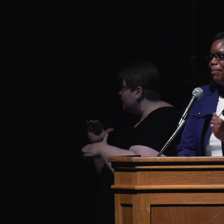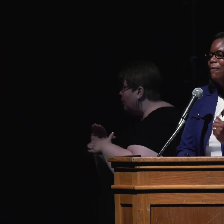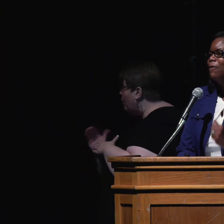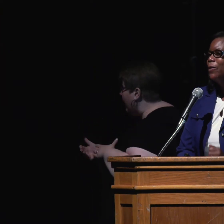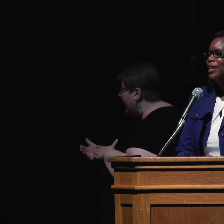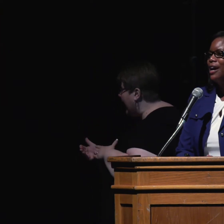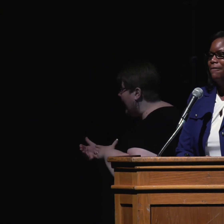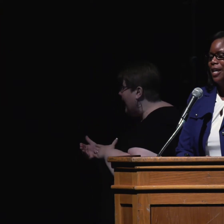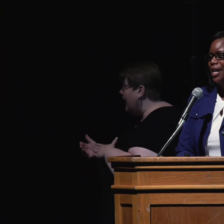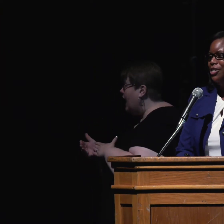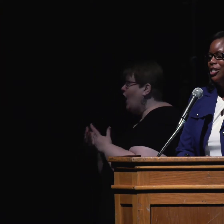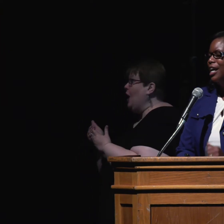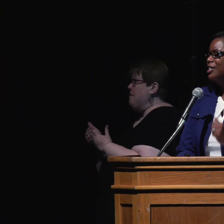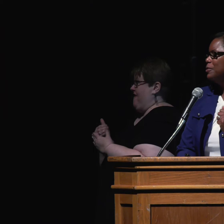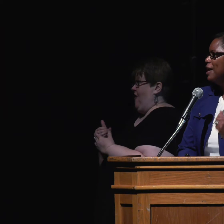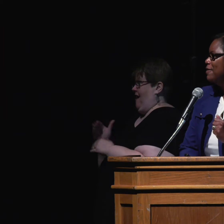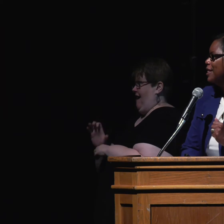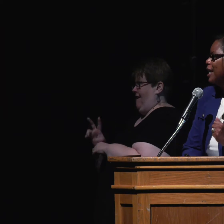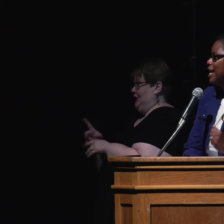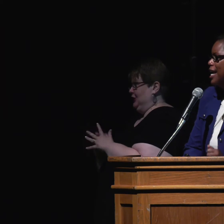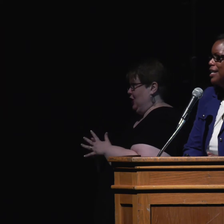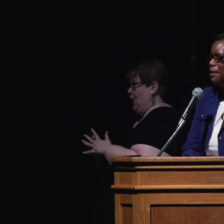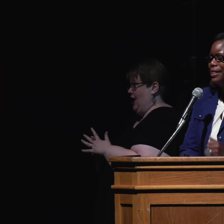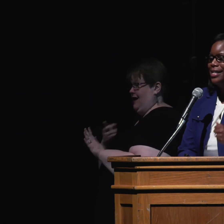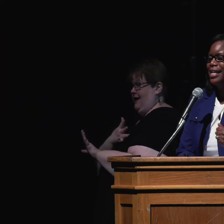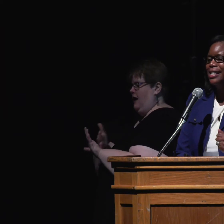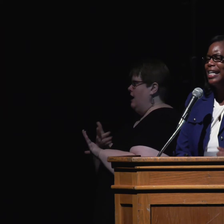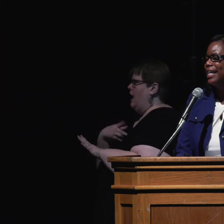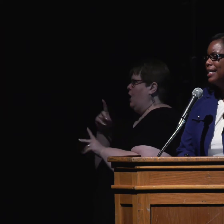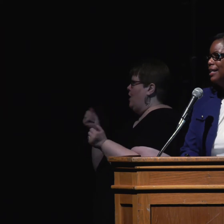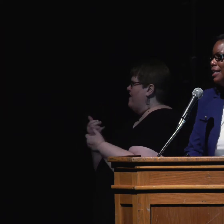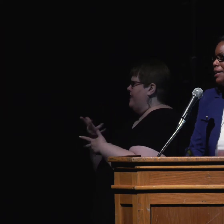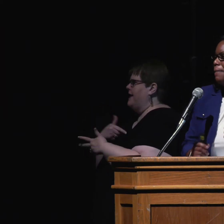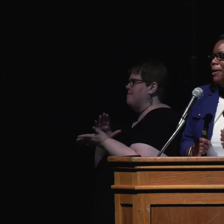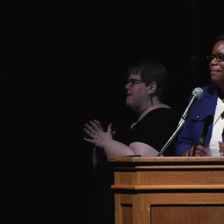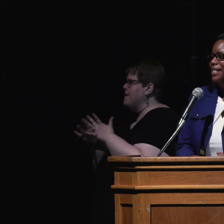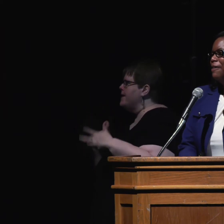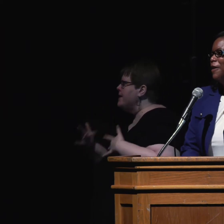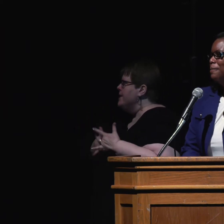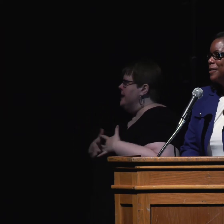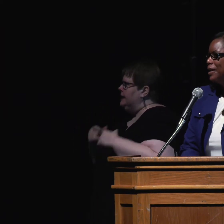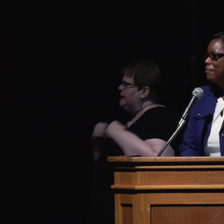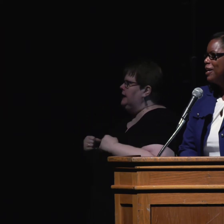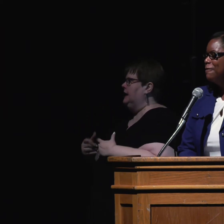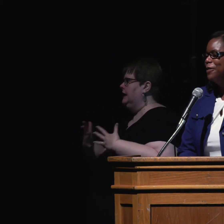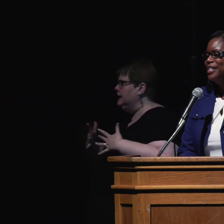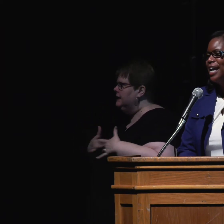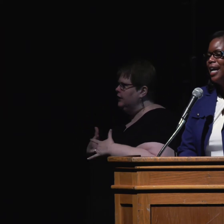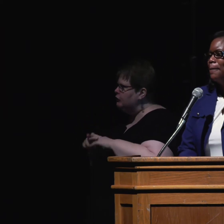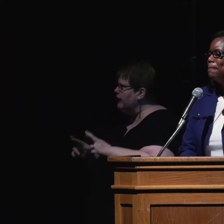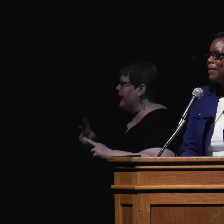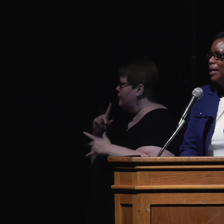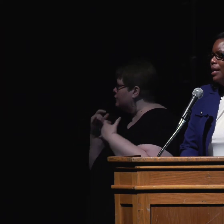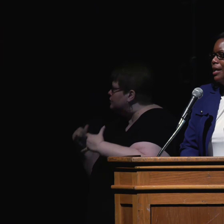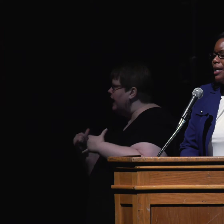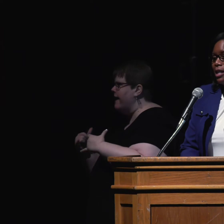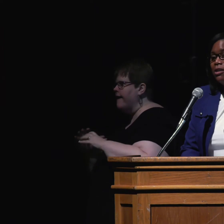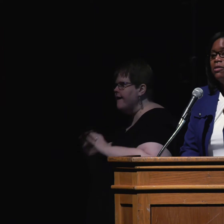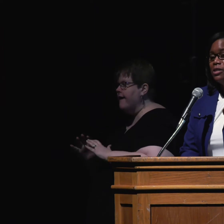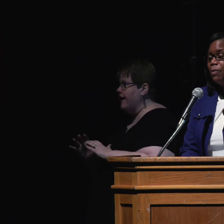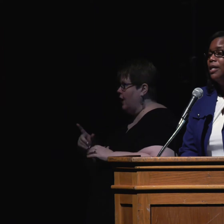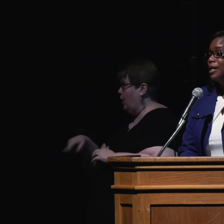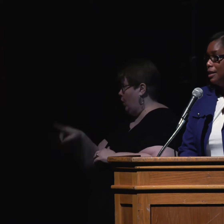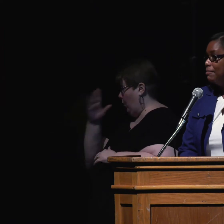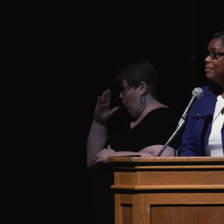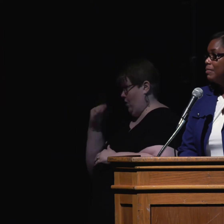weekend, before convocation, I do everything I can to get excited, pump myself up so that I'm ready for the day. And